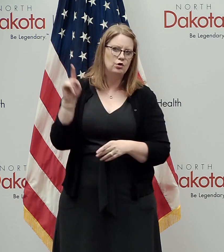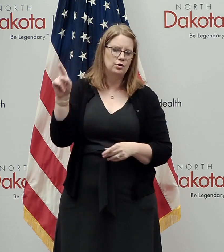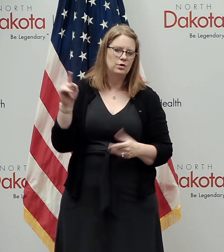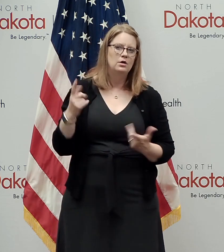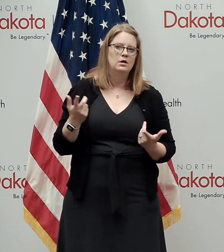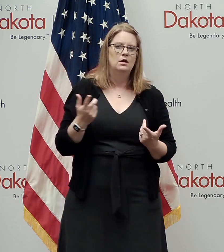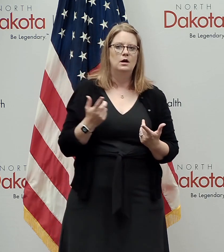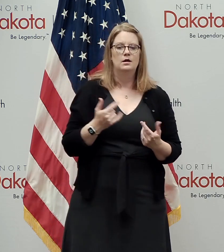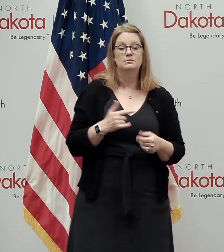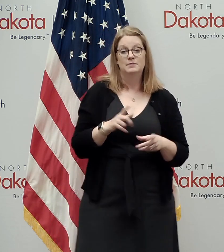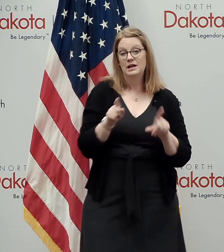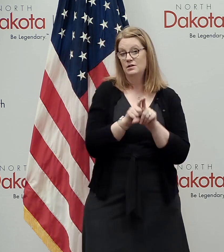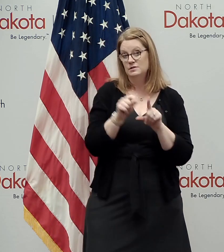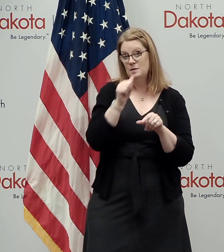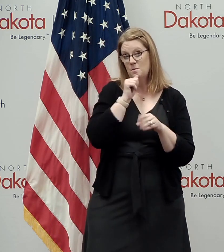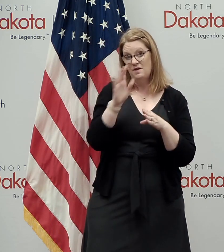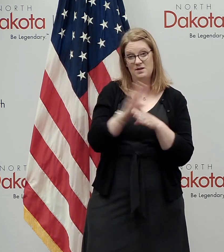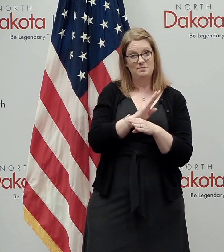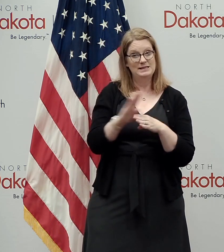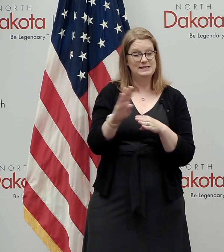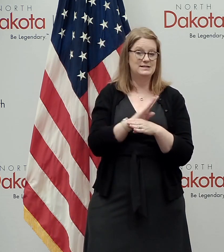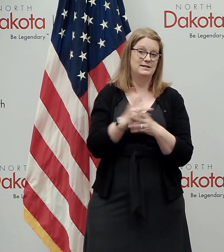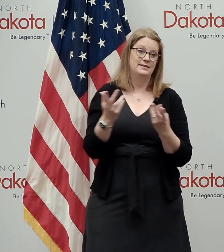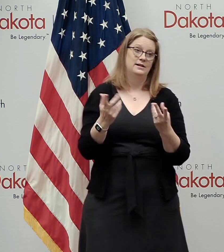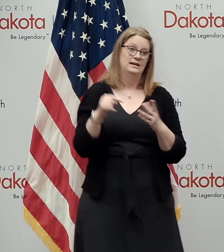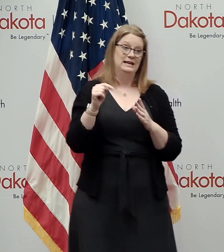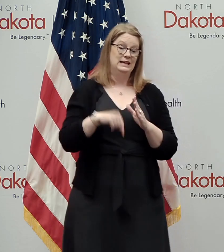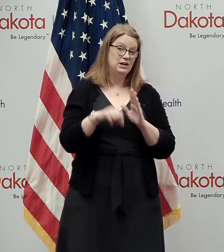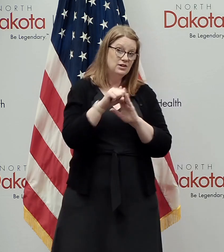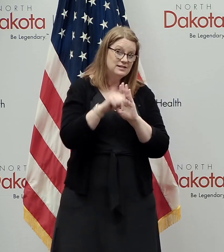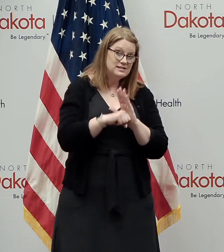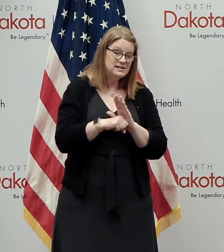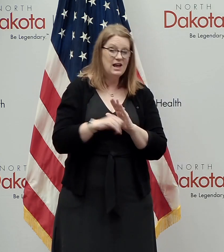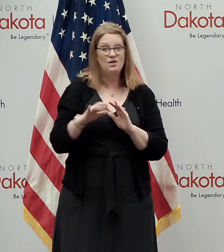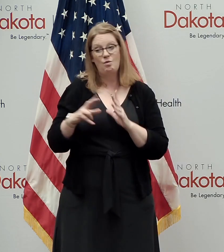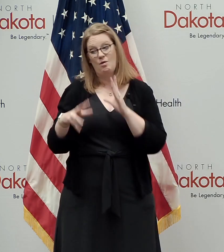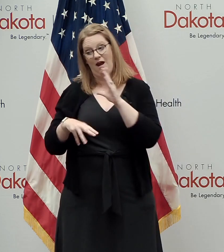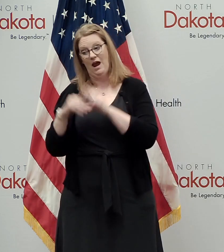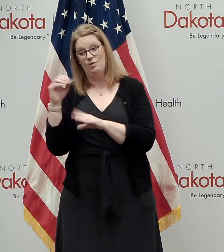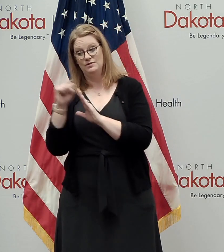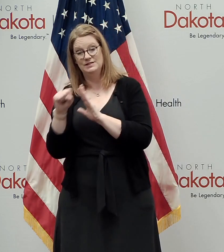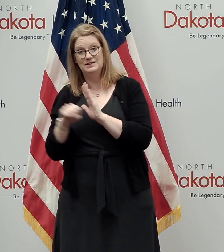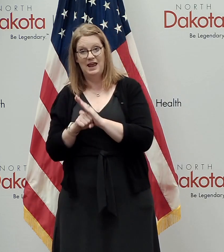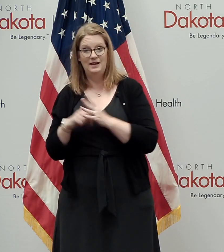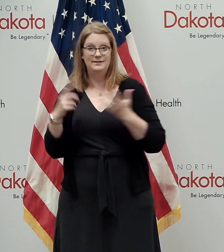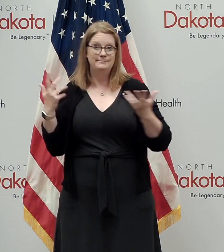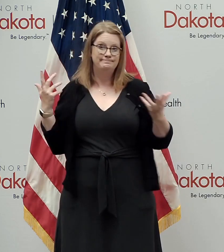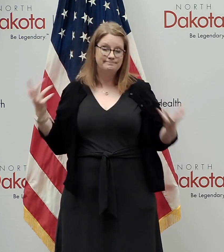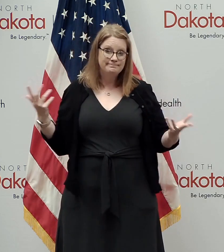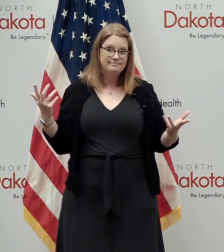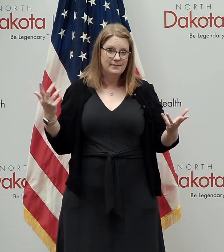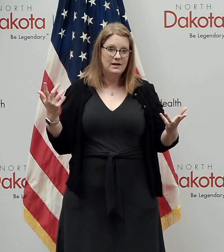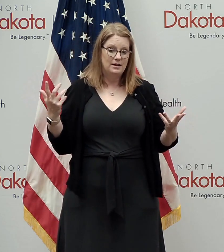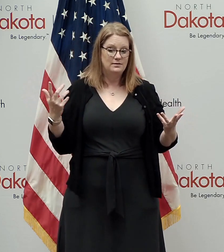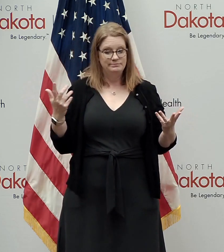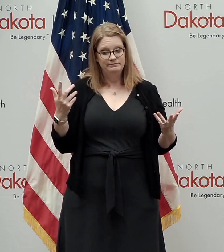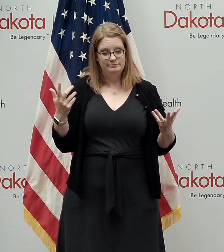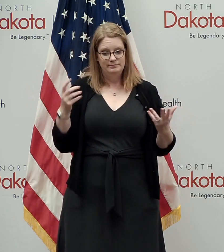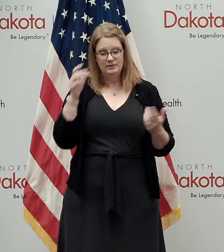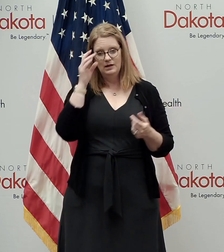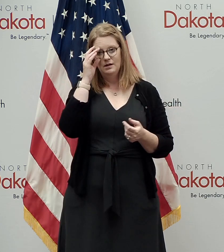again, the private sector may have to play a role here, whether that's in-state or out-of-state, in terms of partnerships, in terms of picking